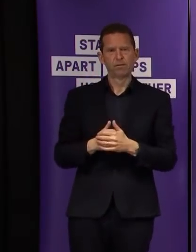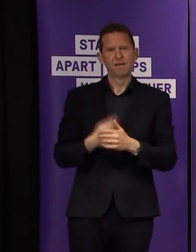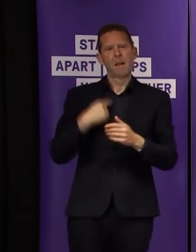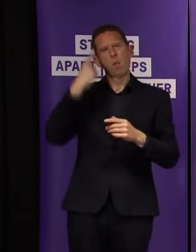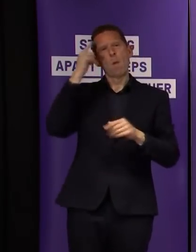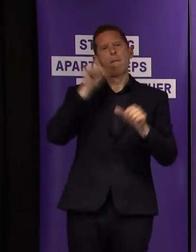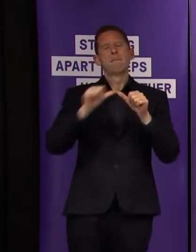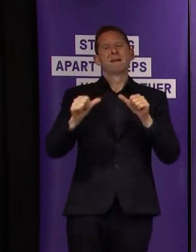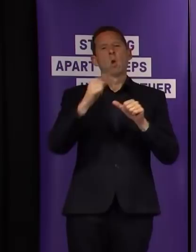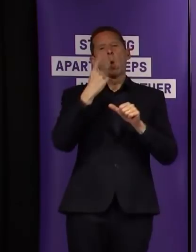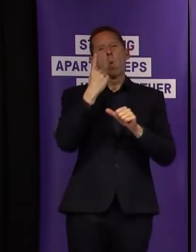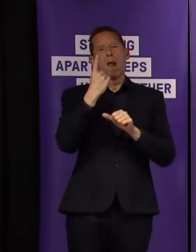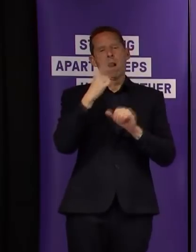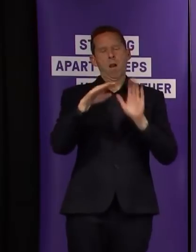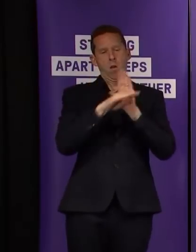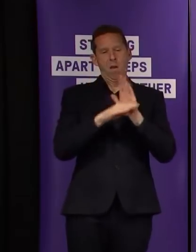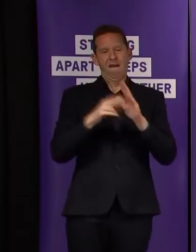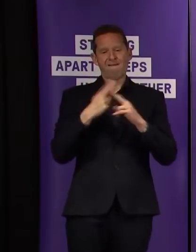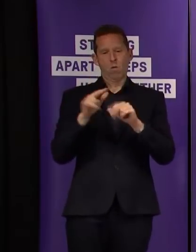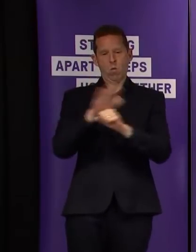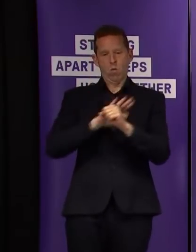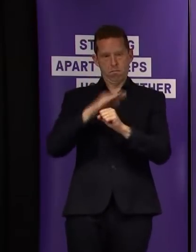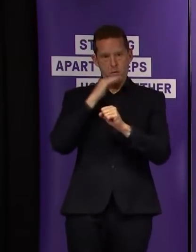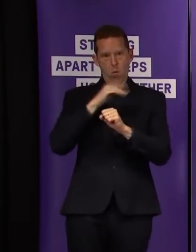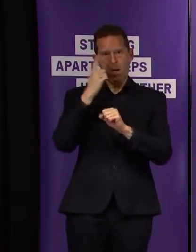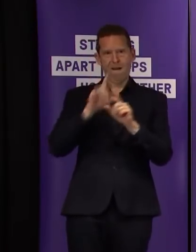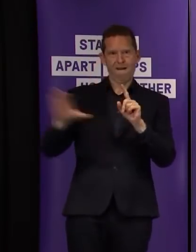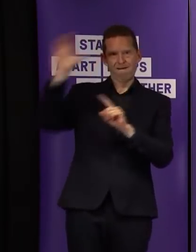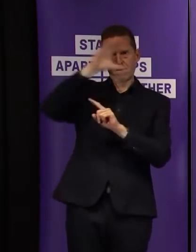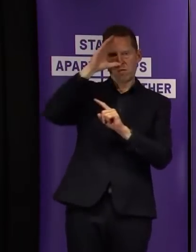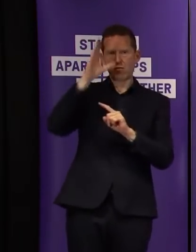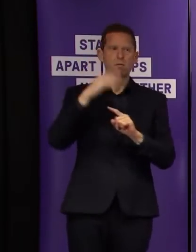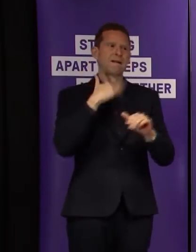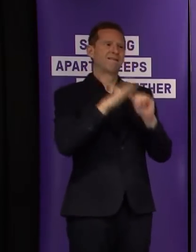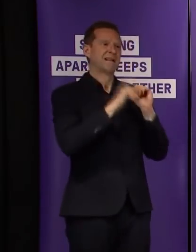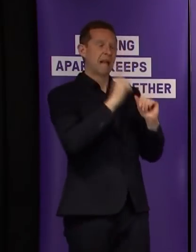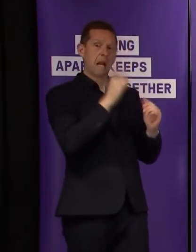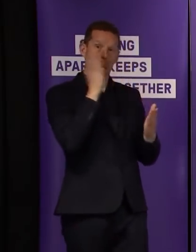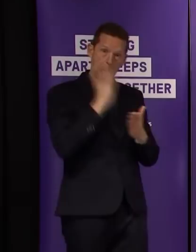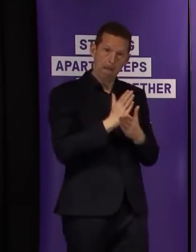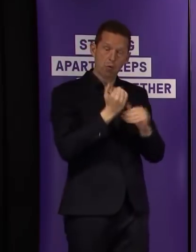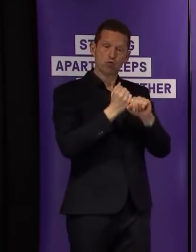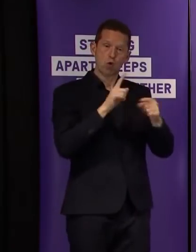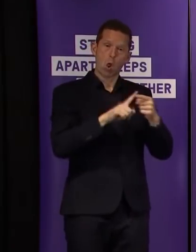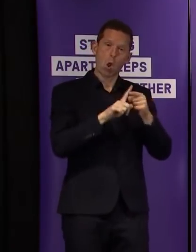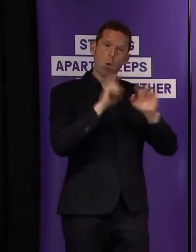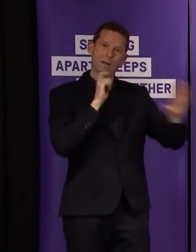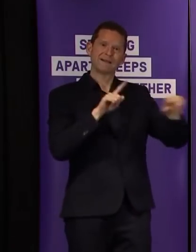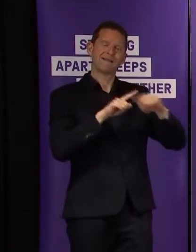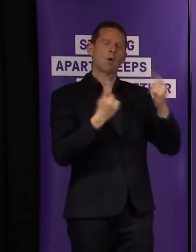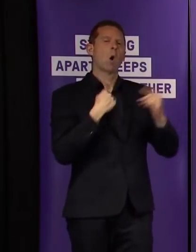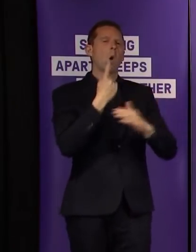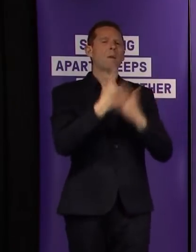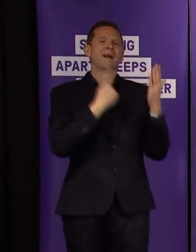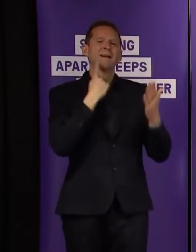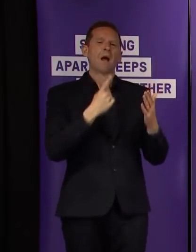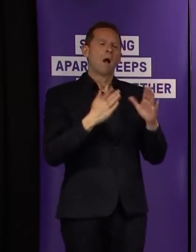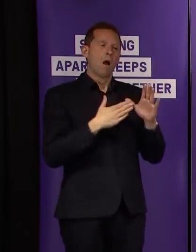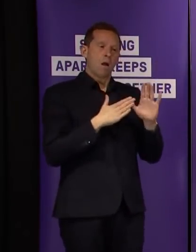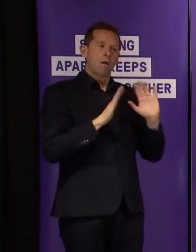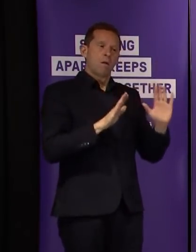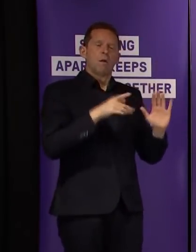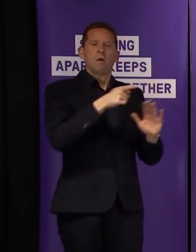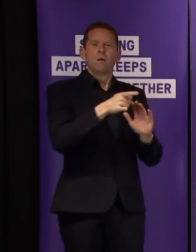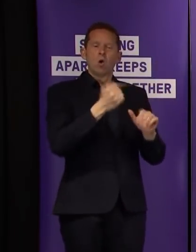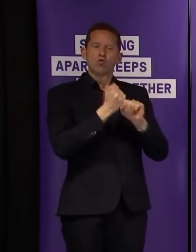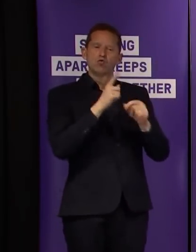setting across regional Victoria. What I'm doing today, I'm not announcing that Geelong will be treated differently. I'm simply saying to the good people of Geelong, who I think are entitled to have